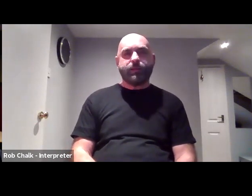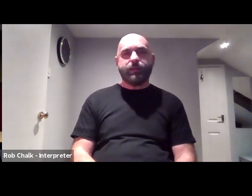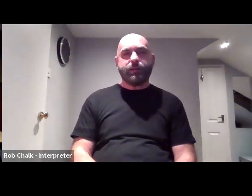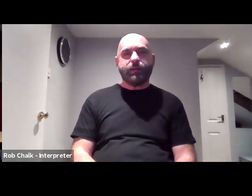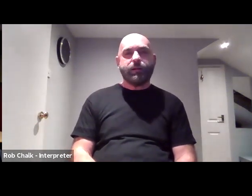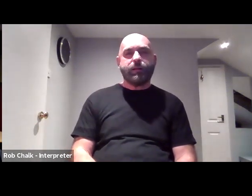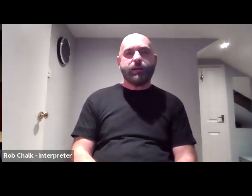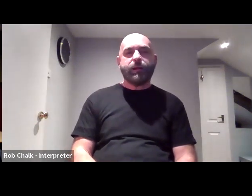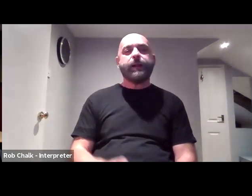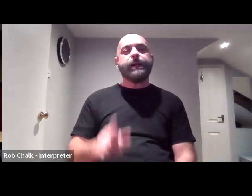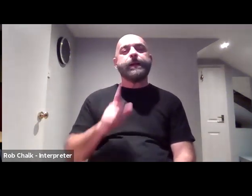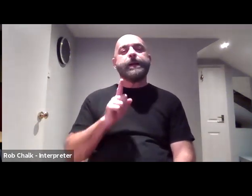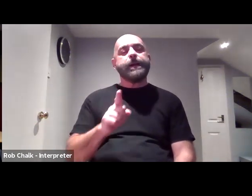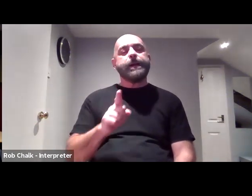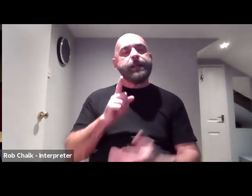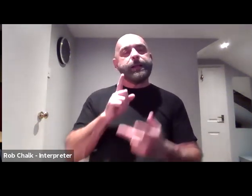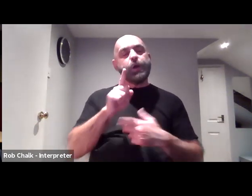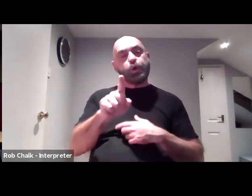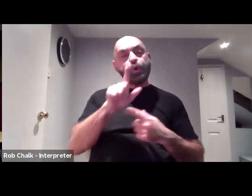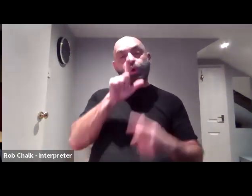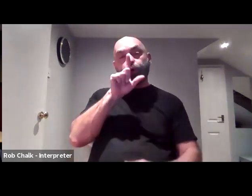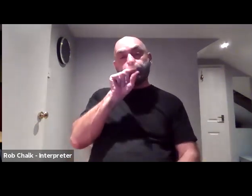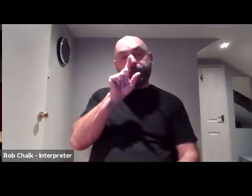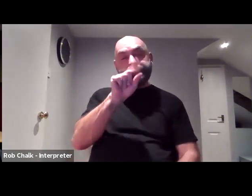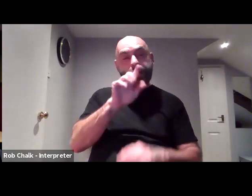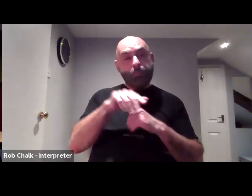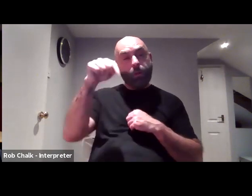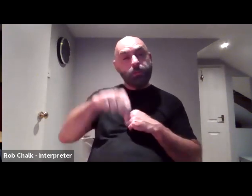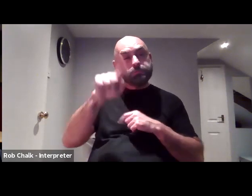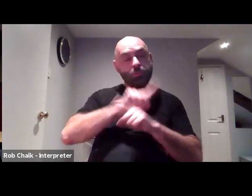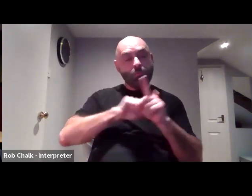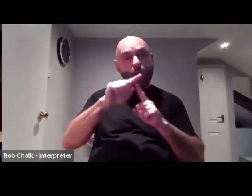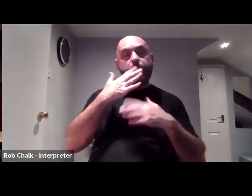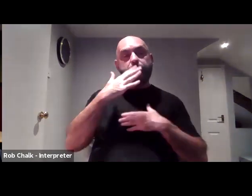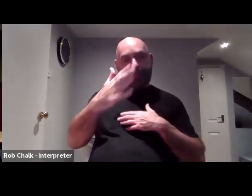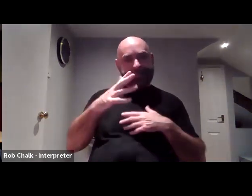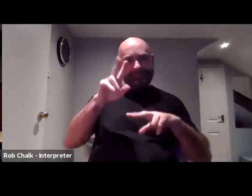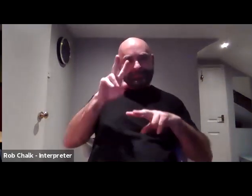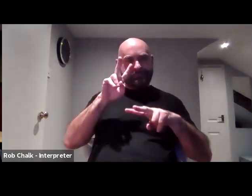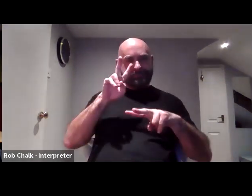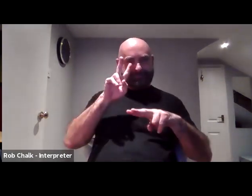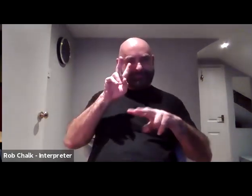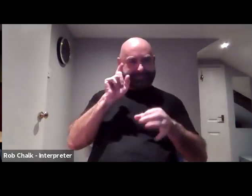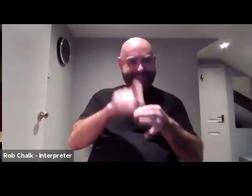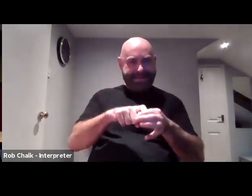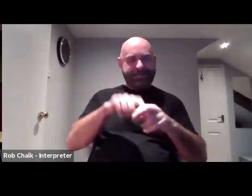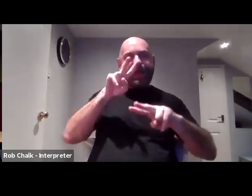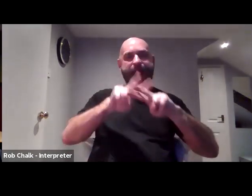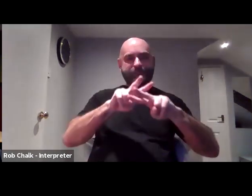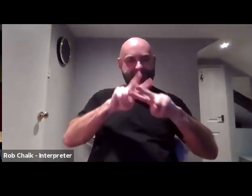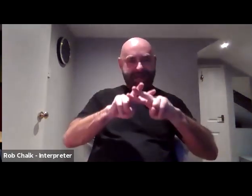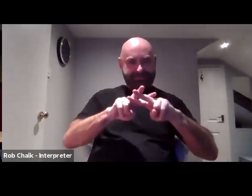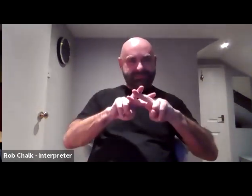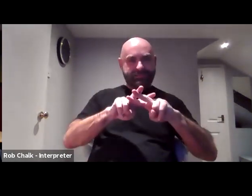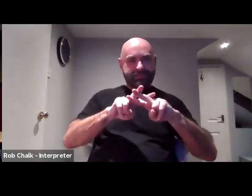Finally, if you are tweeting, please tag us and use the hashtag